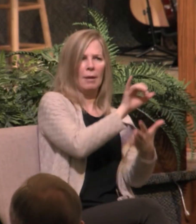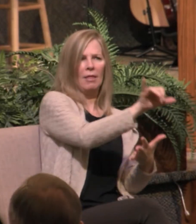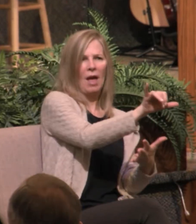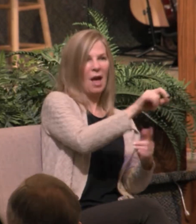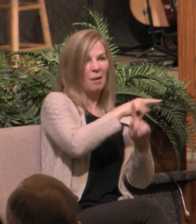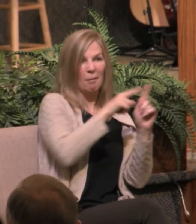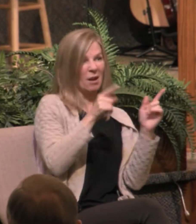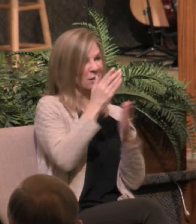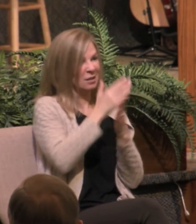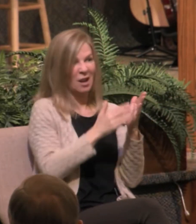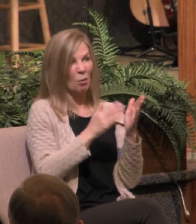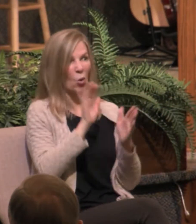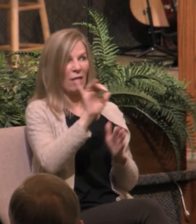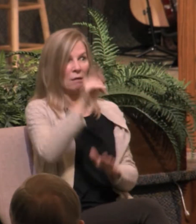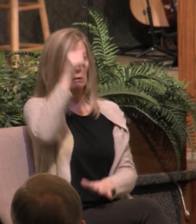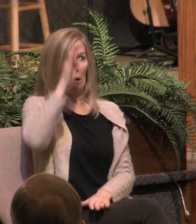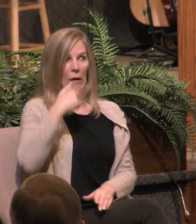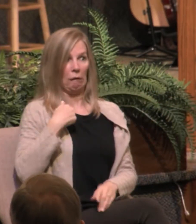that.